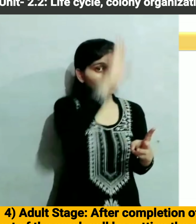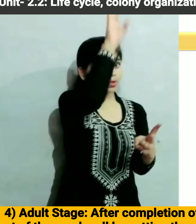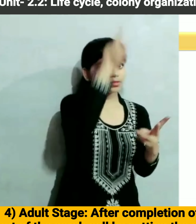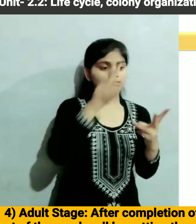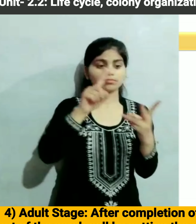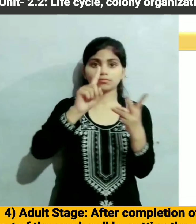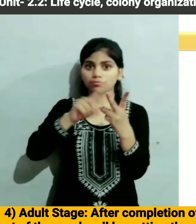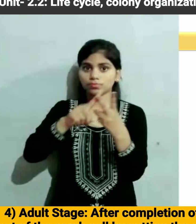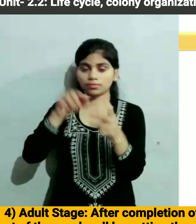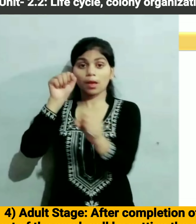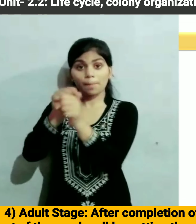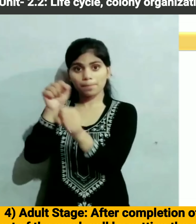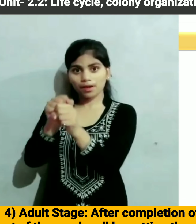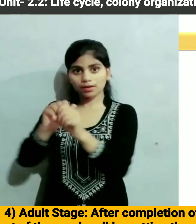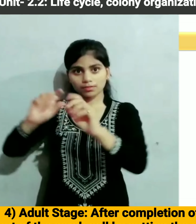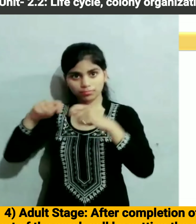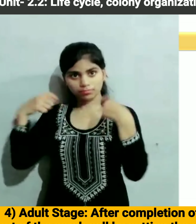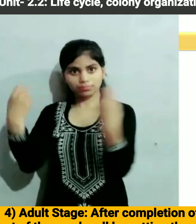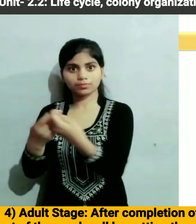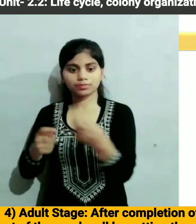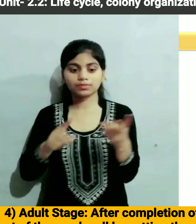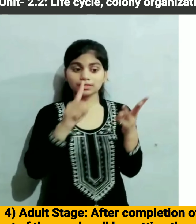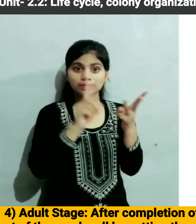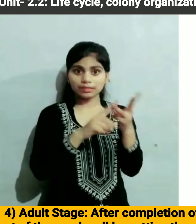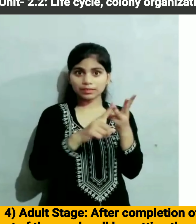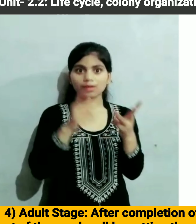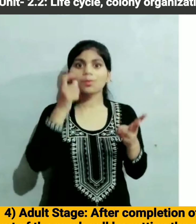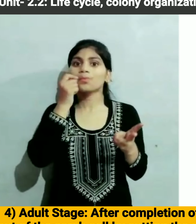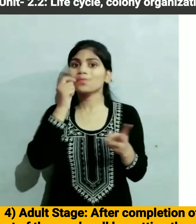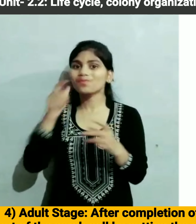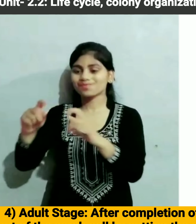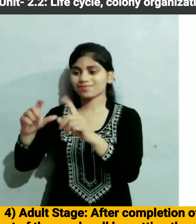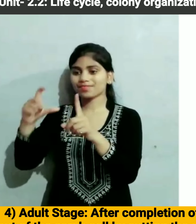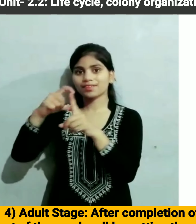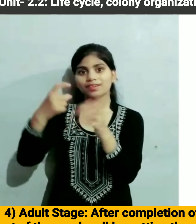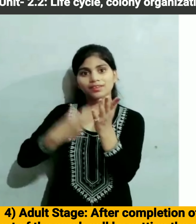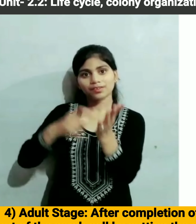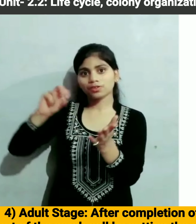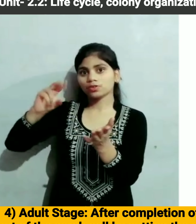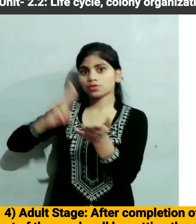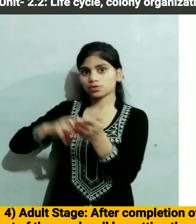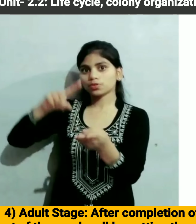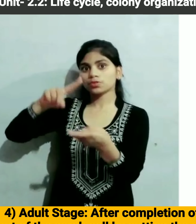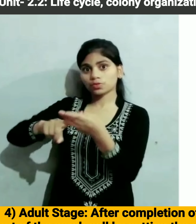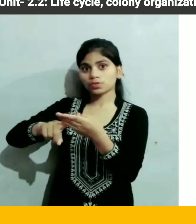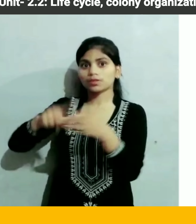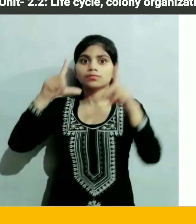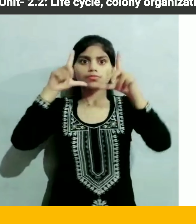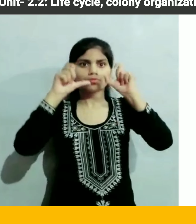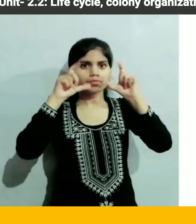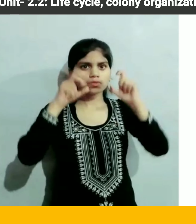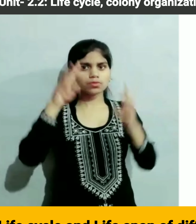3 drone. Difference between them have been shown in this chart.